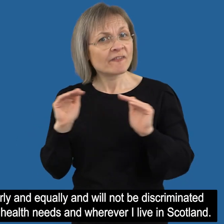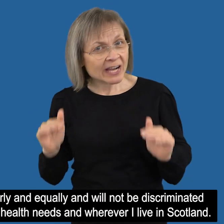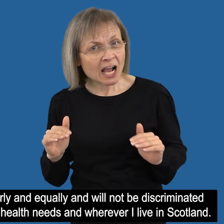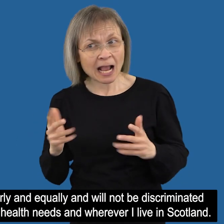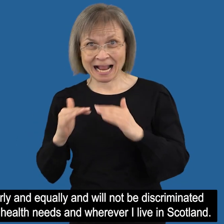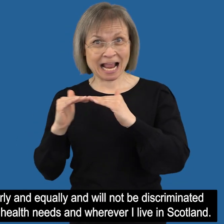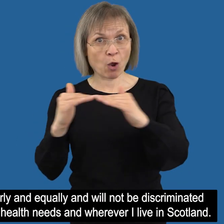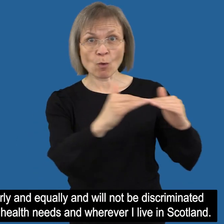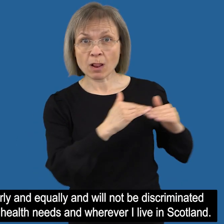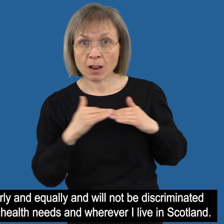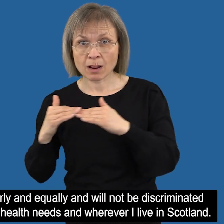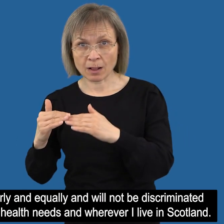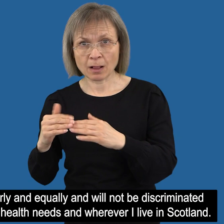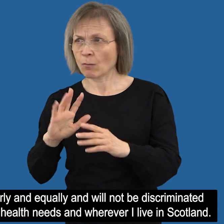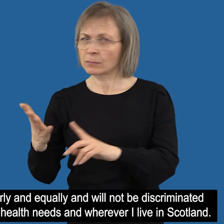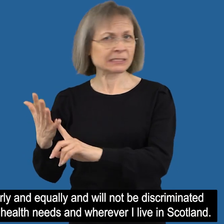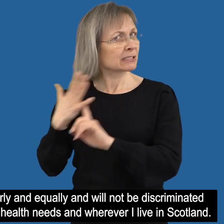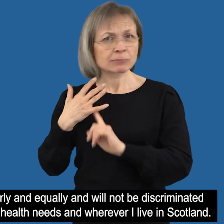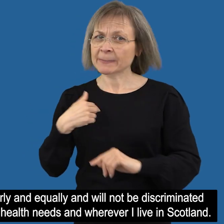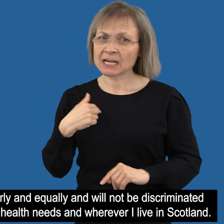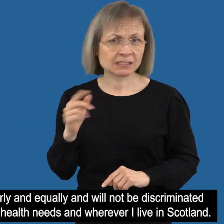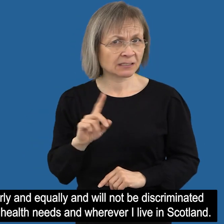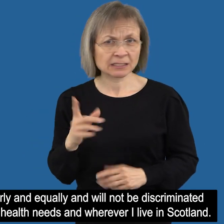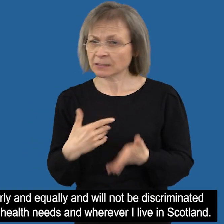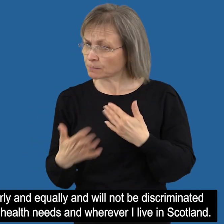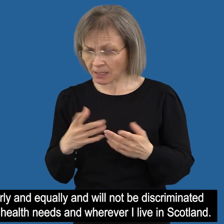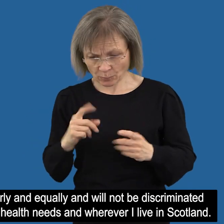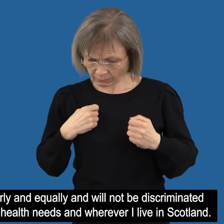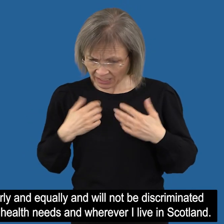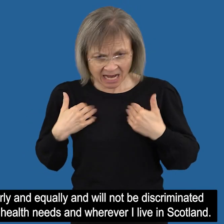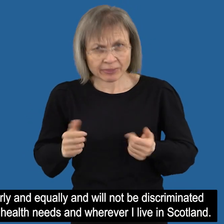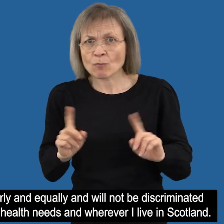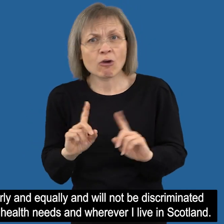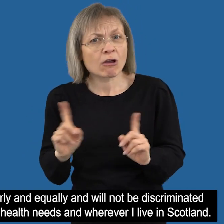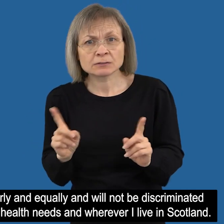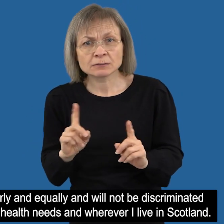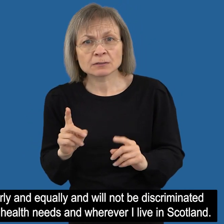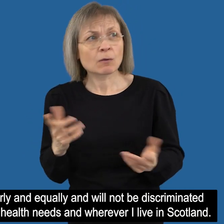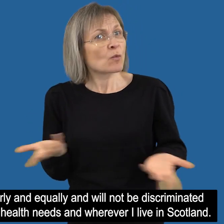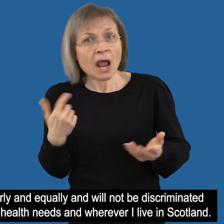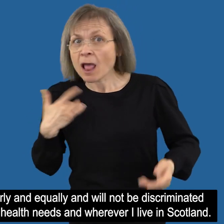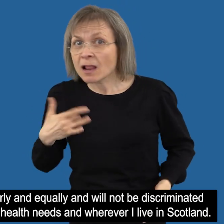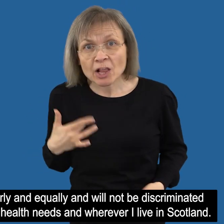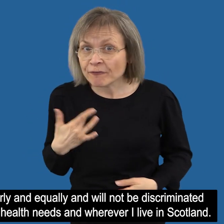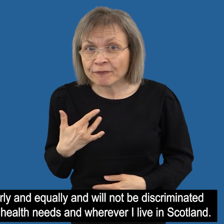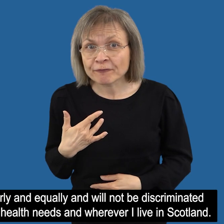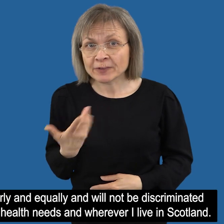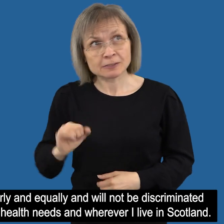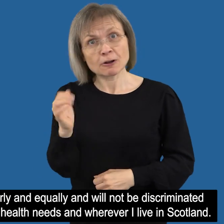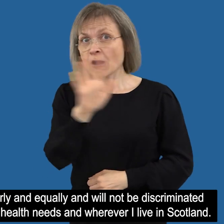I will be treated fairly and equally and will not be discriminated against, whatever my health needs and wherever I live in